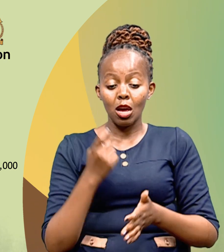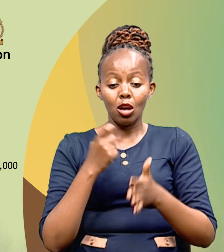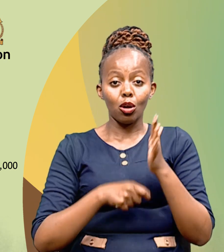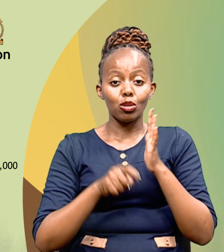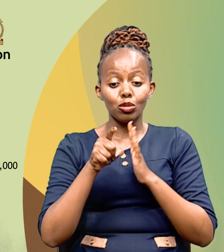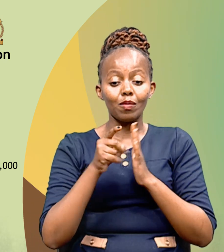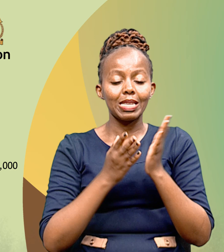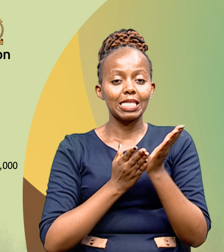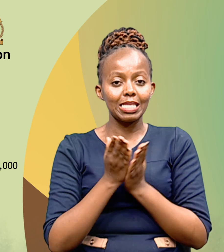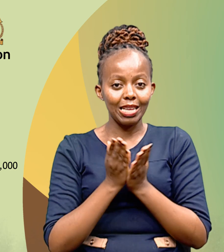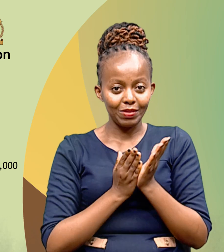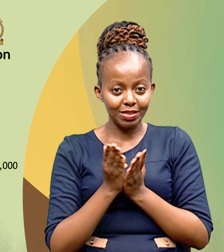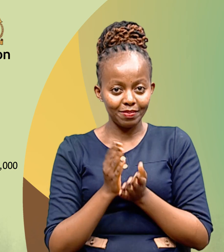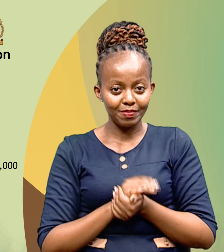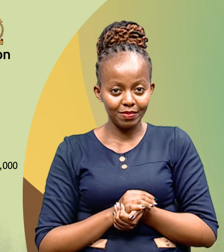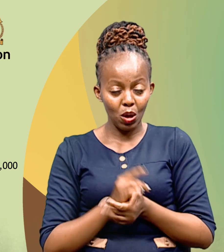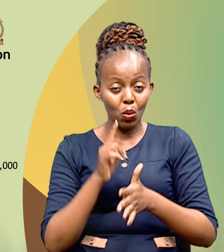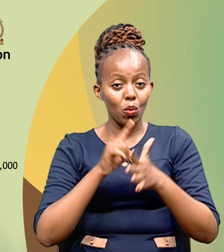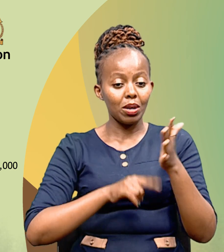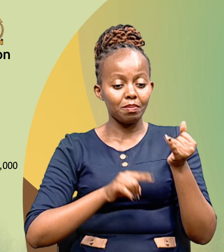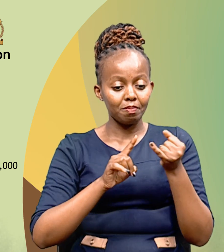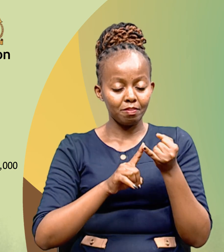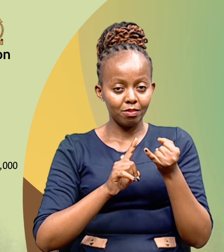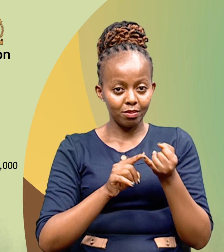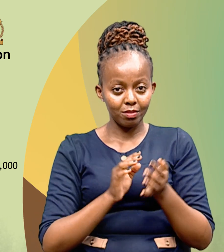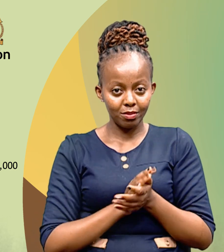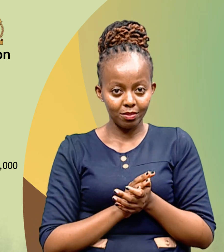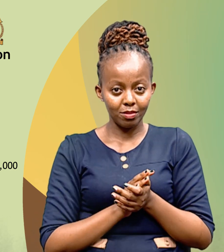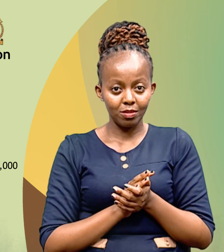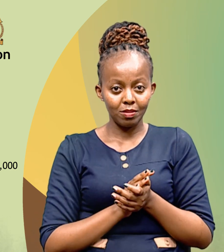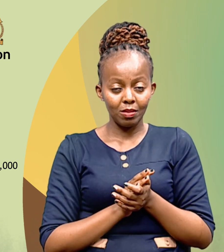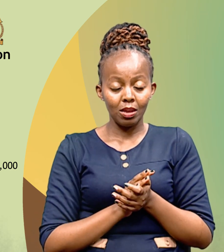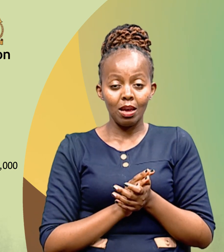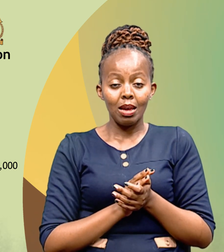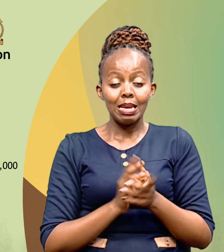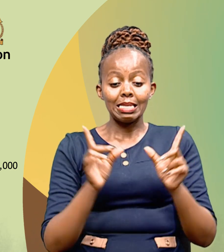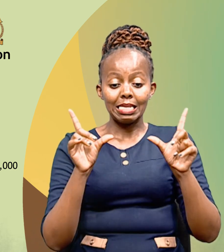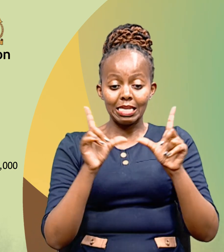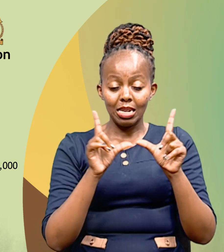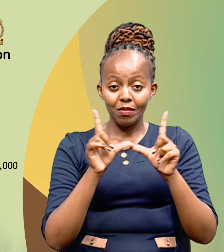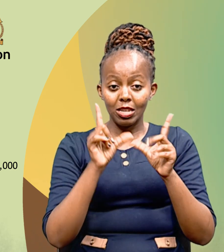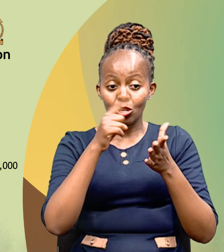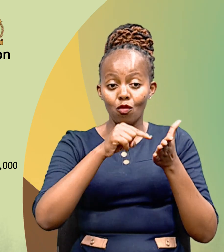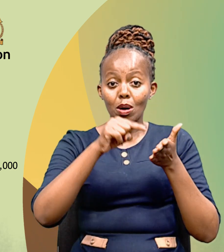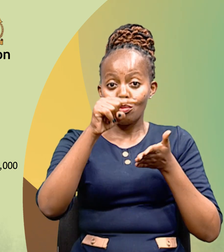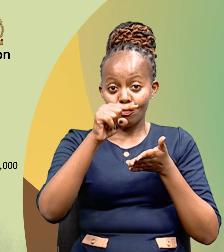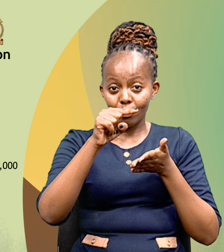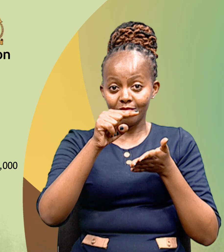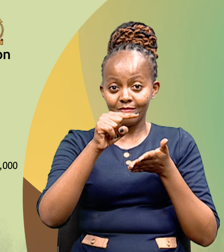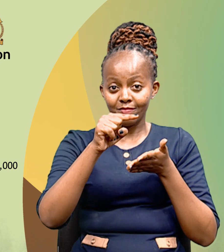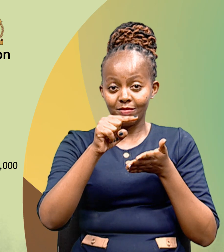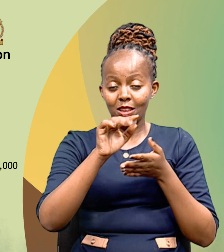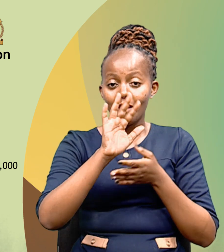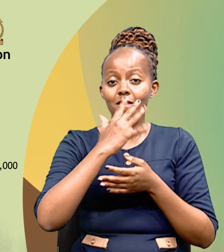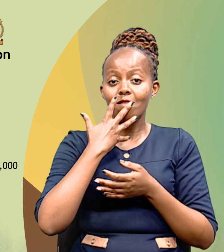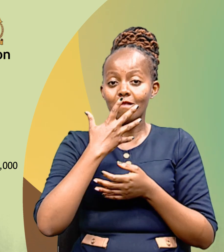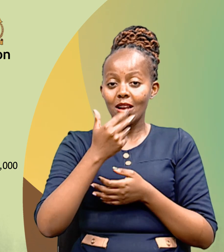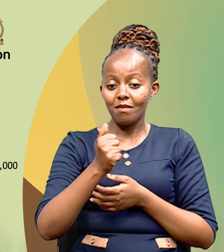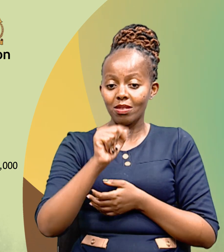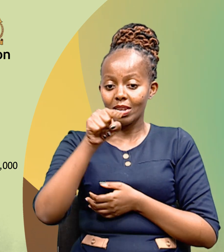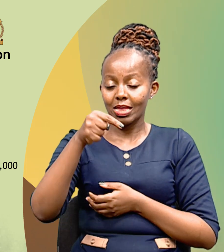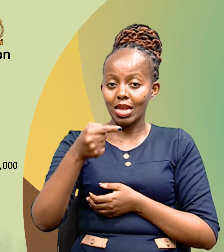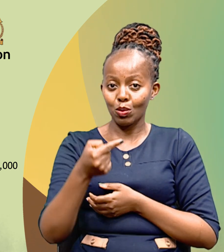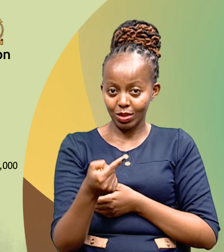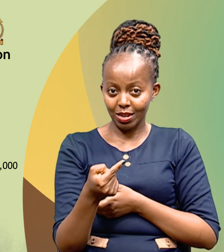Cost of service is accreditation certificate for